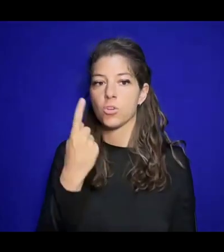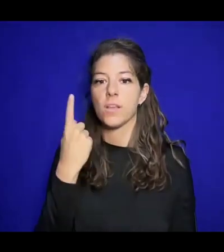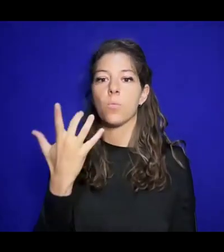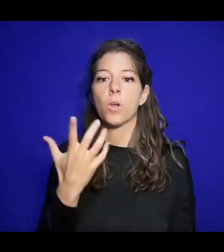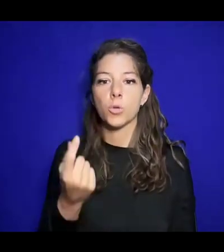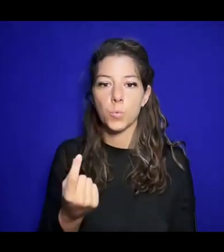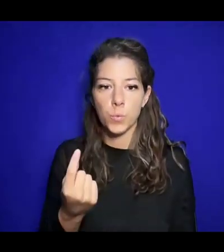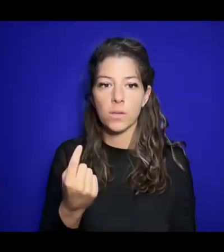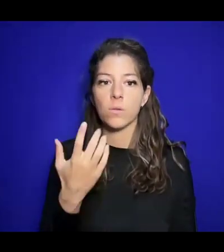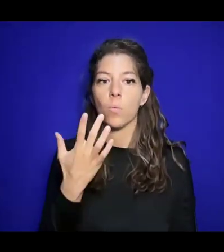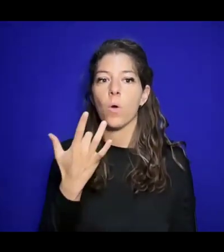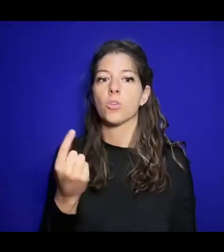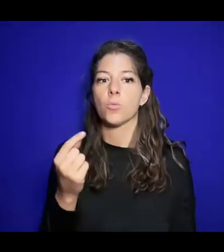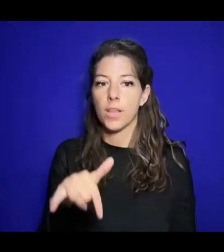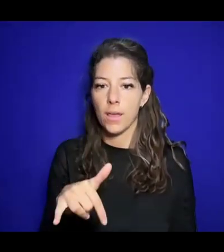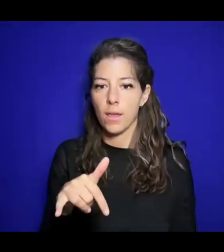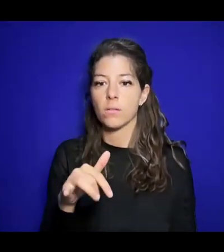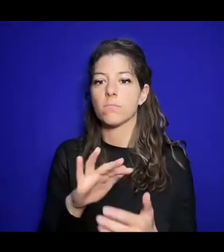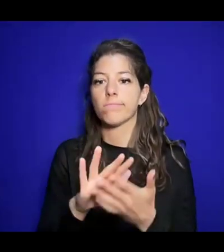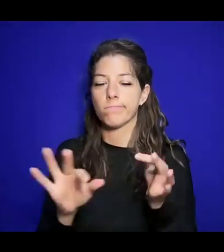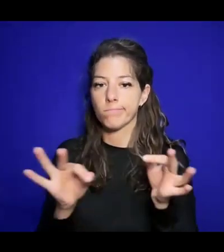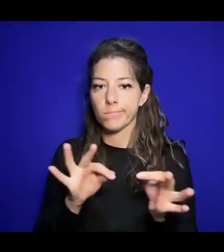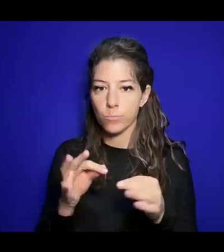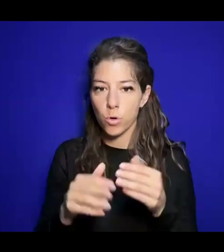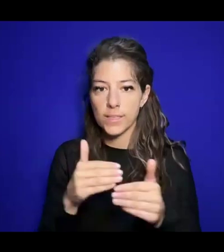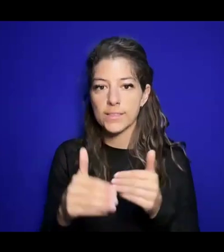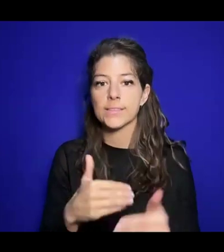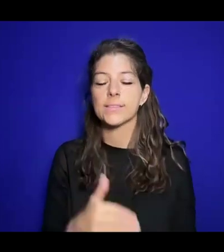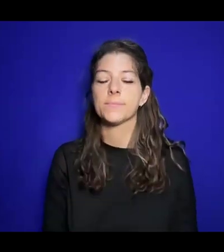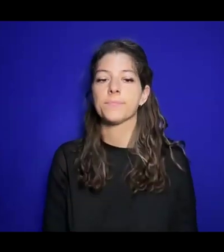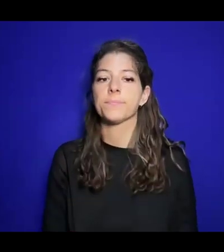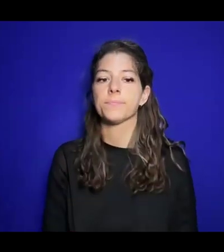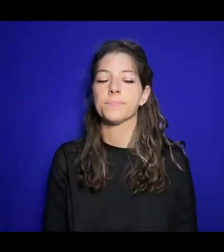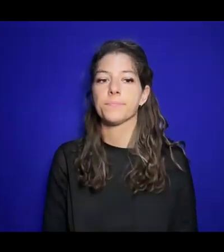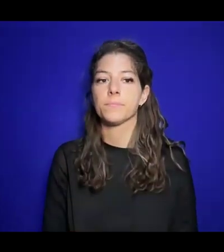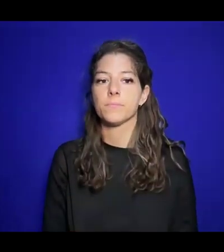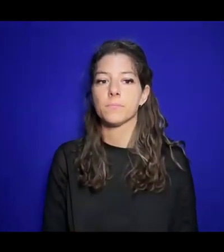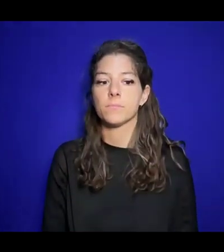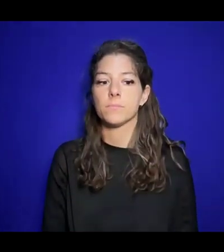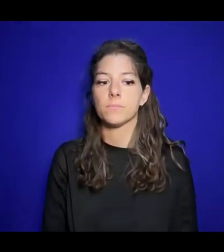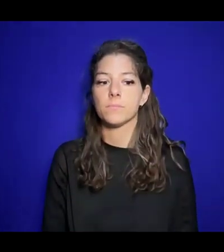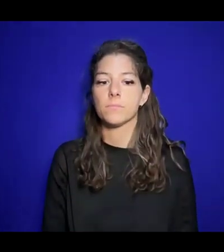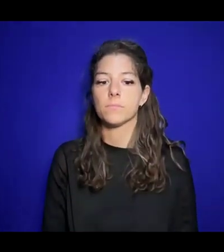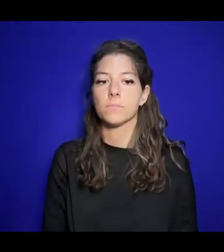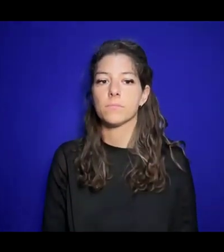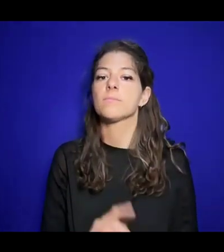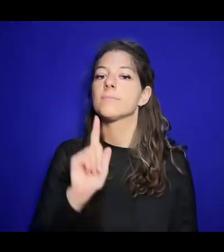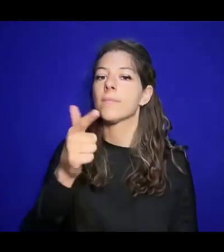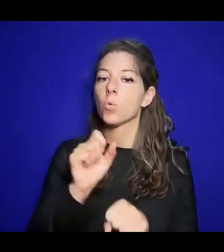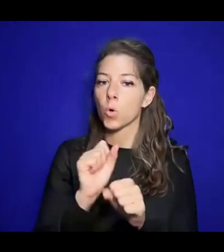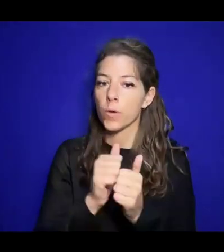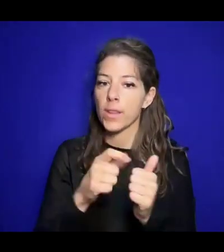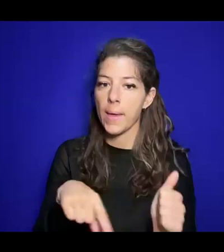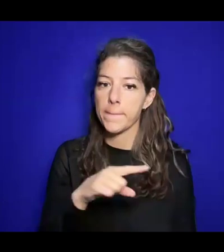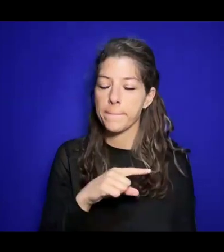is you're doing, why it is you're doing it, all those different processes, and then eventually work with them.